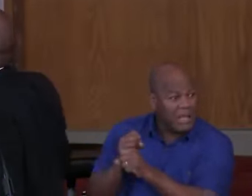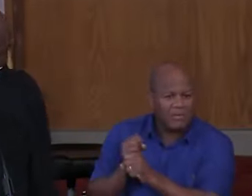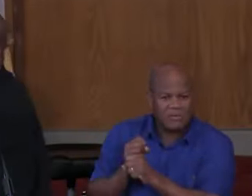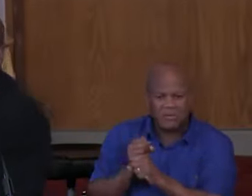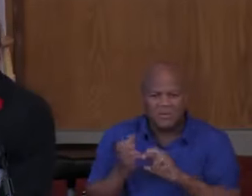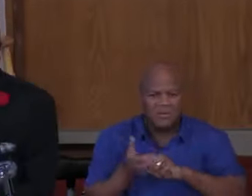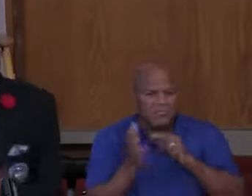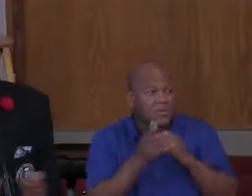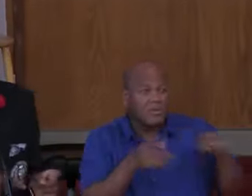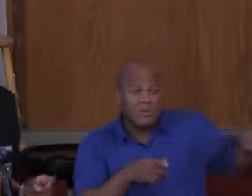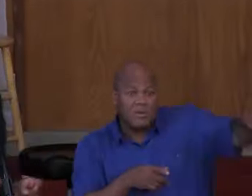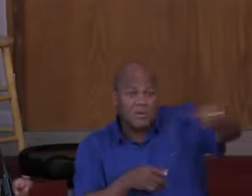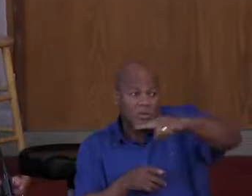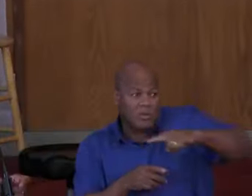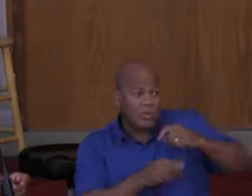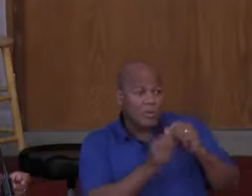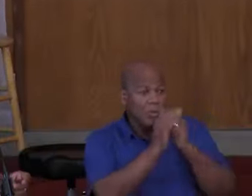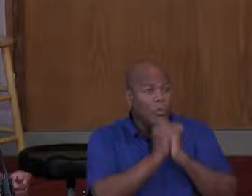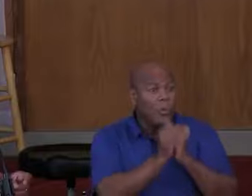us who are worship leaders,